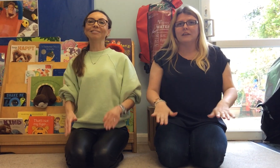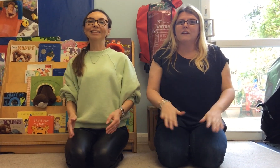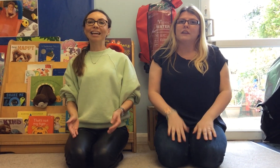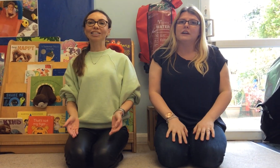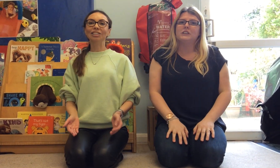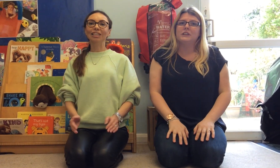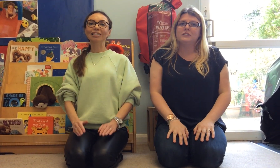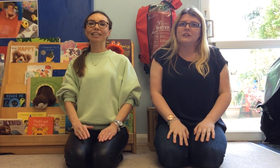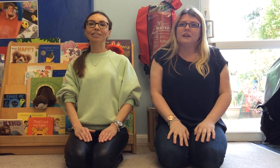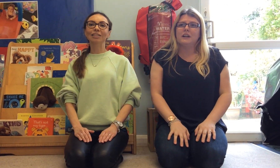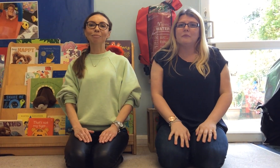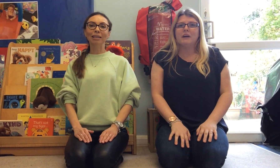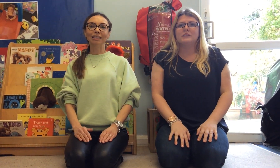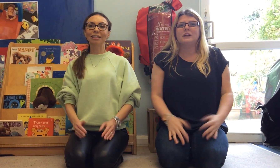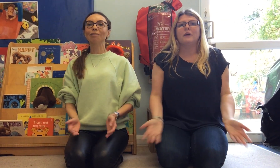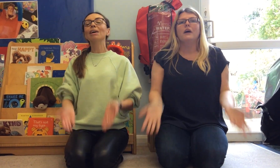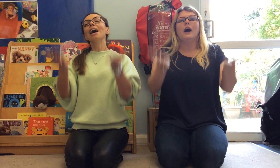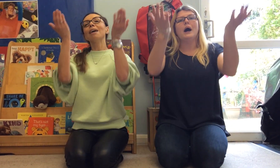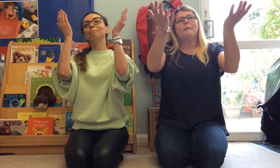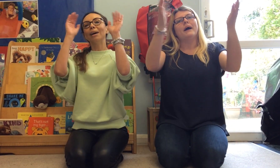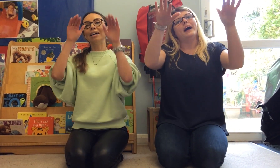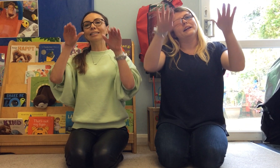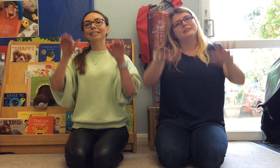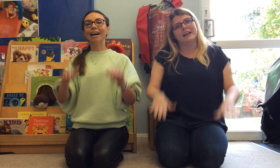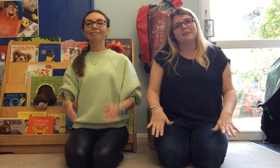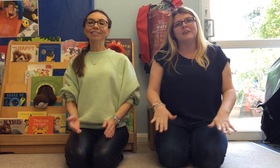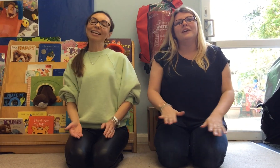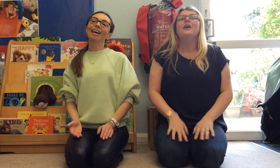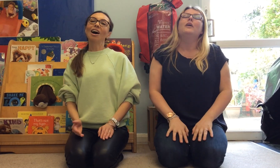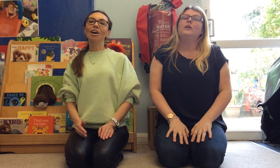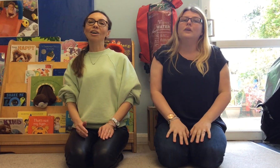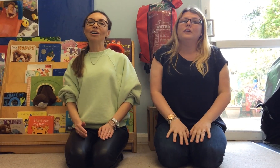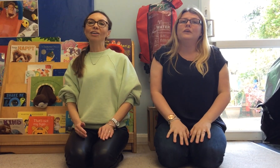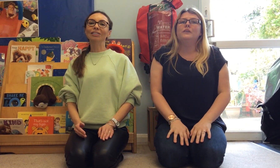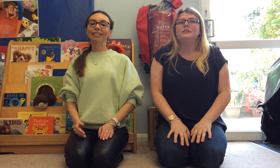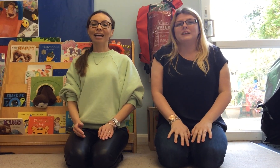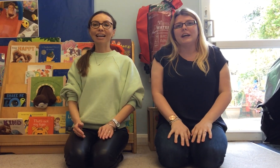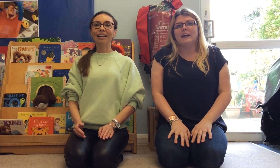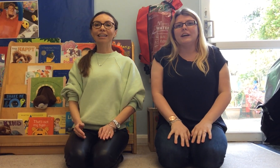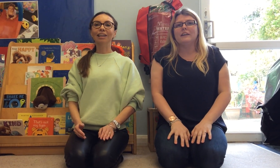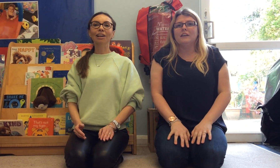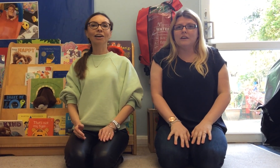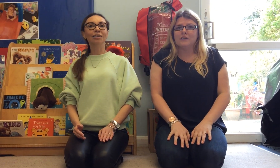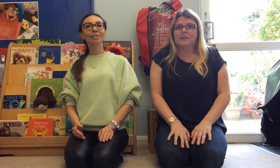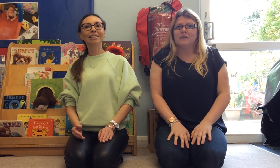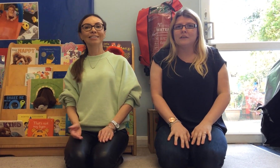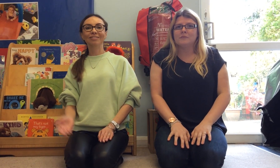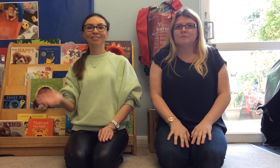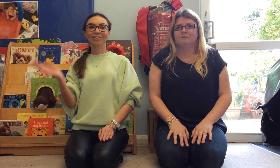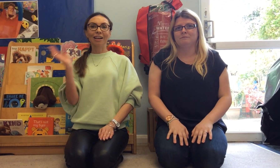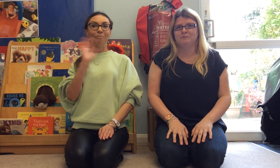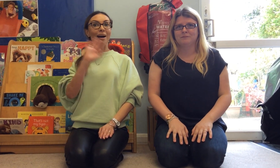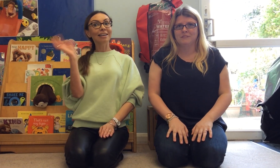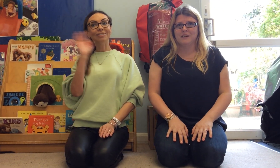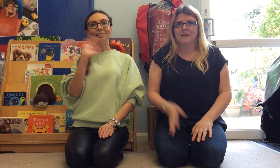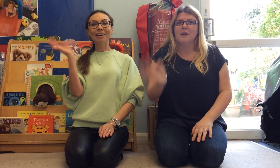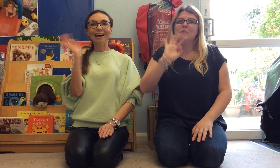The children on the bus go up and down all day long. Bye,